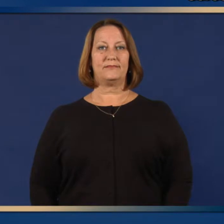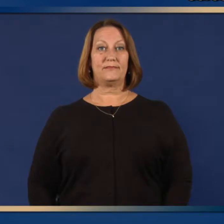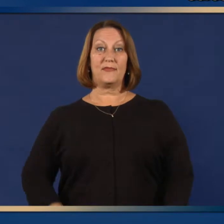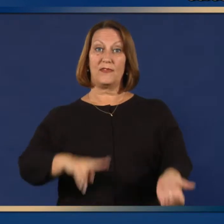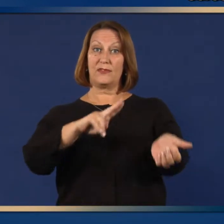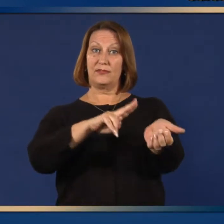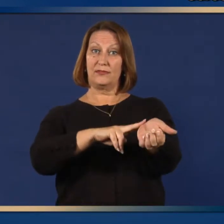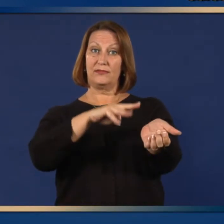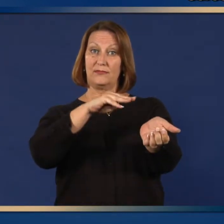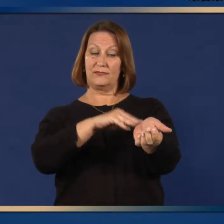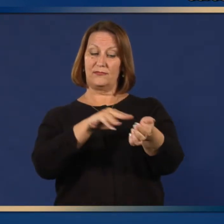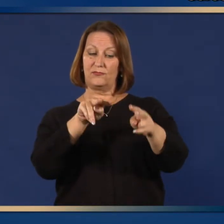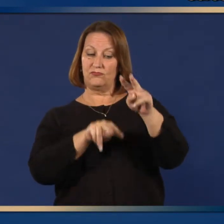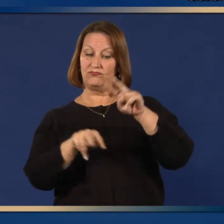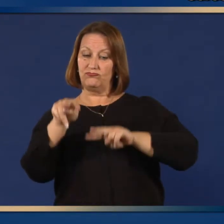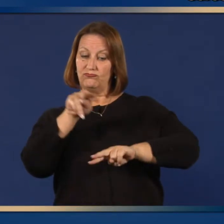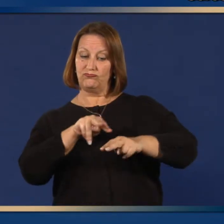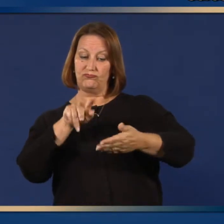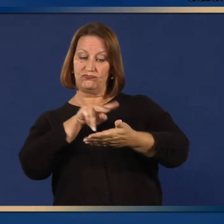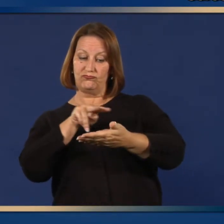Form reviewed by,